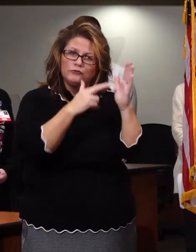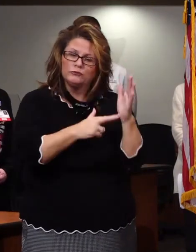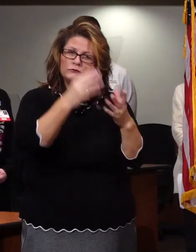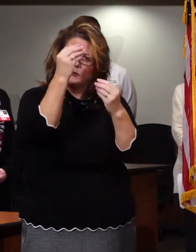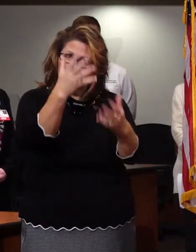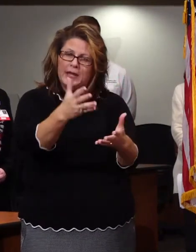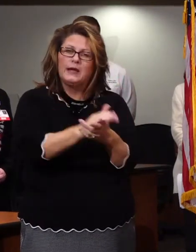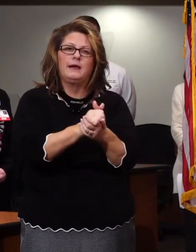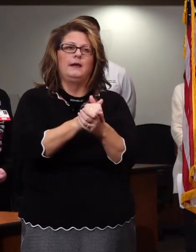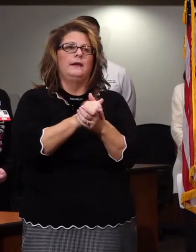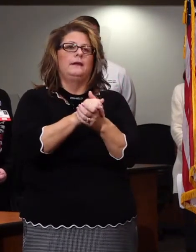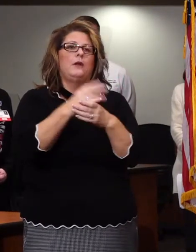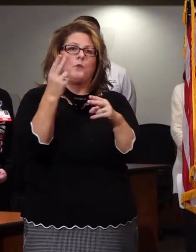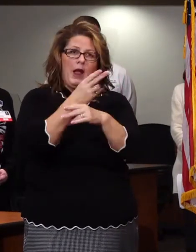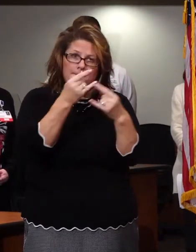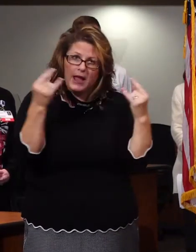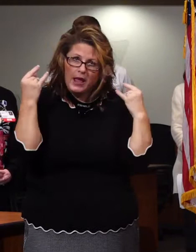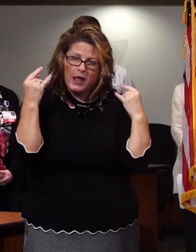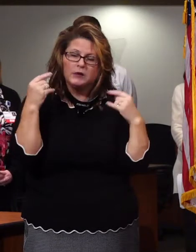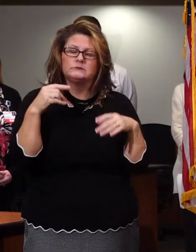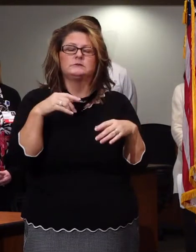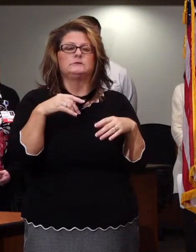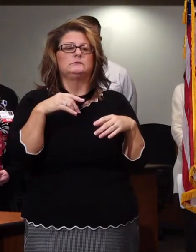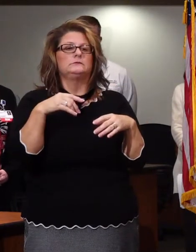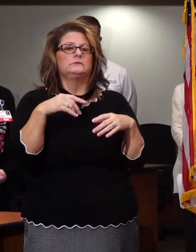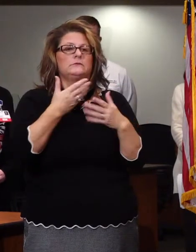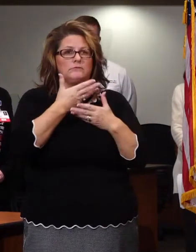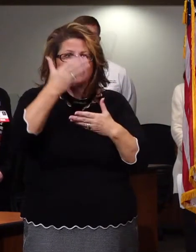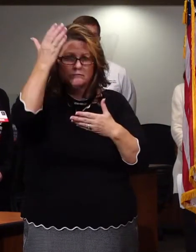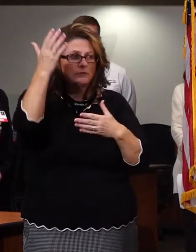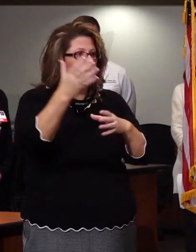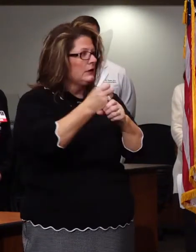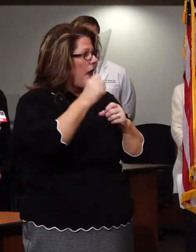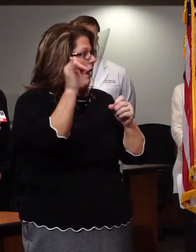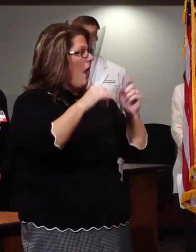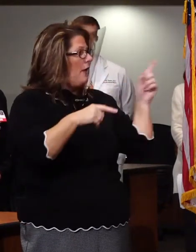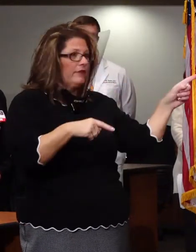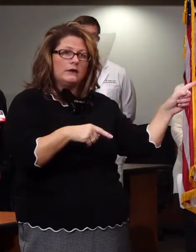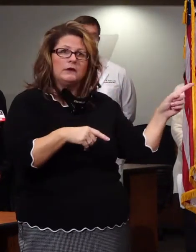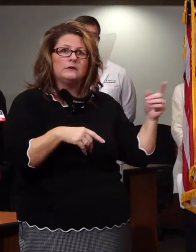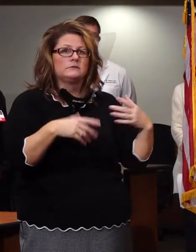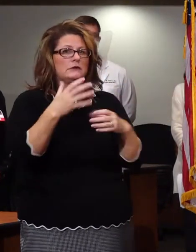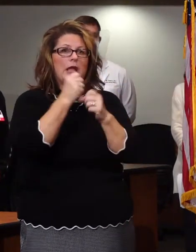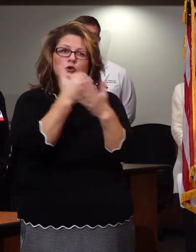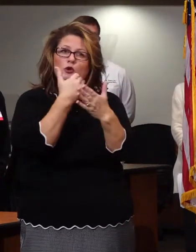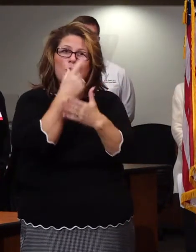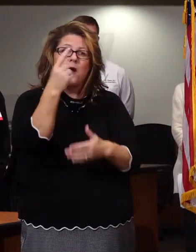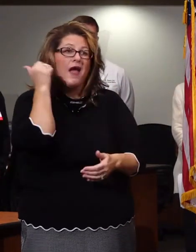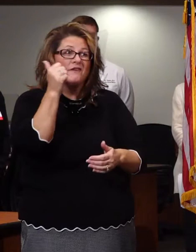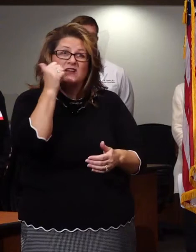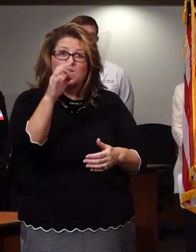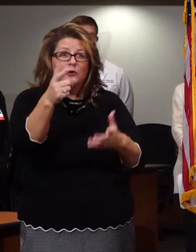taught to do. That is, wear your mask and get one of these, get a new one several times a day,